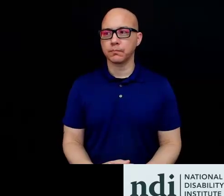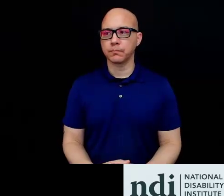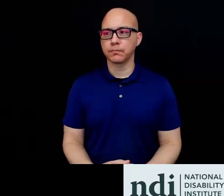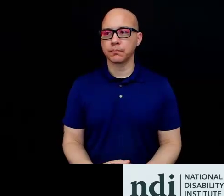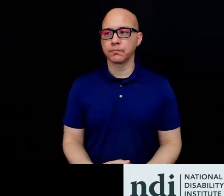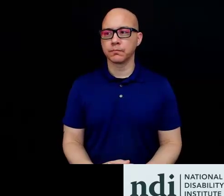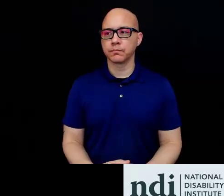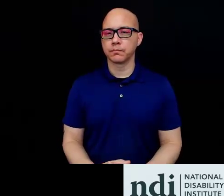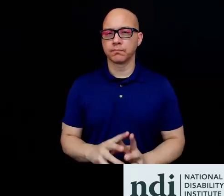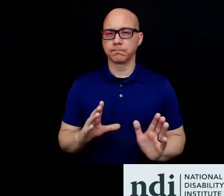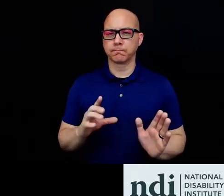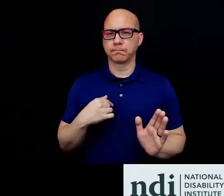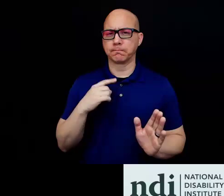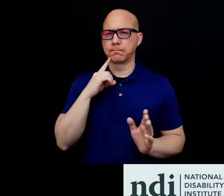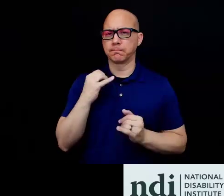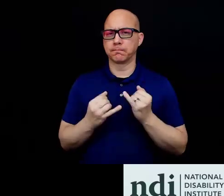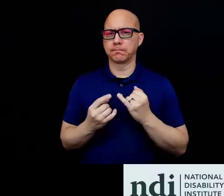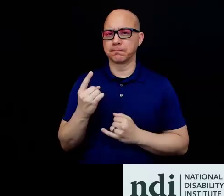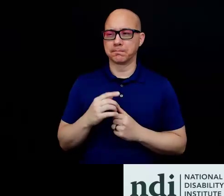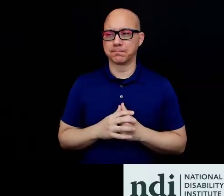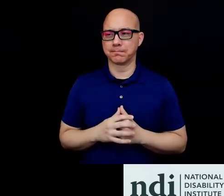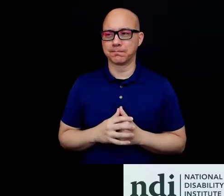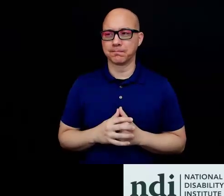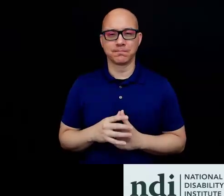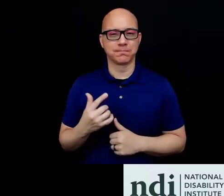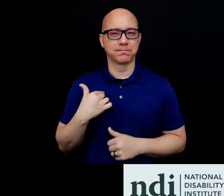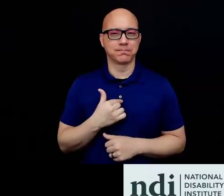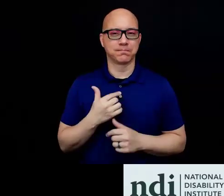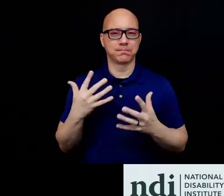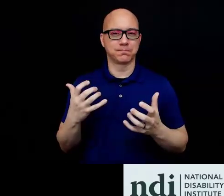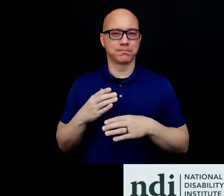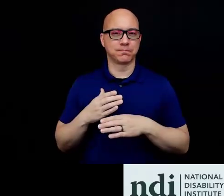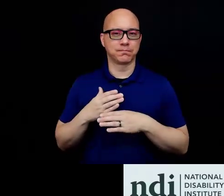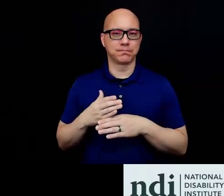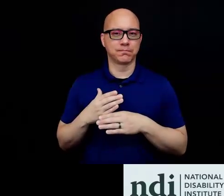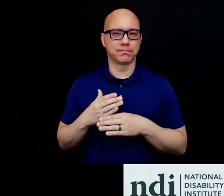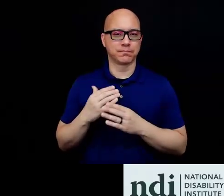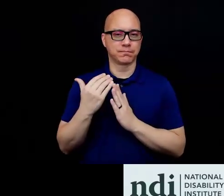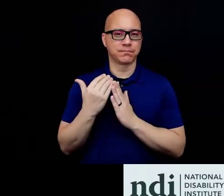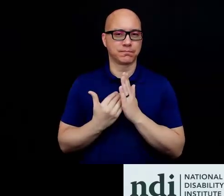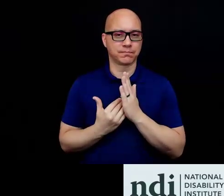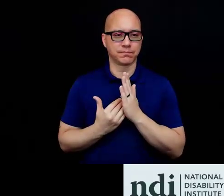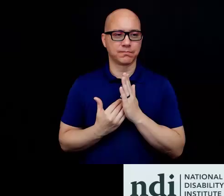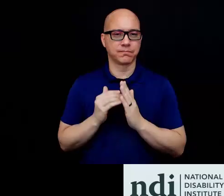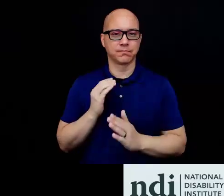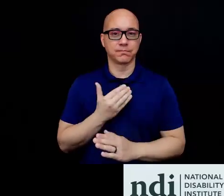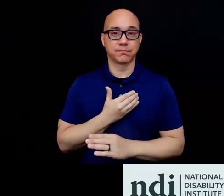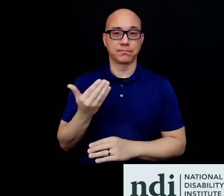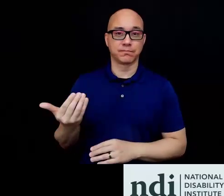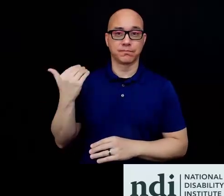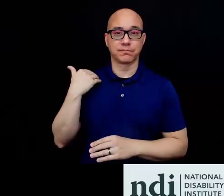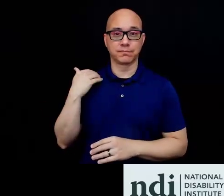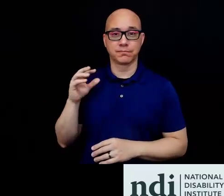And I believe this is the last slide, if I'm not mistaken, but we wanted to share a list of our previous